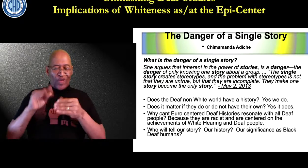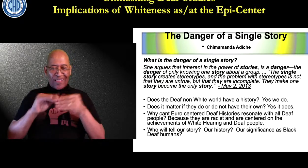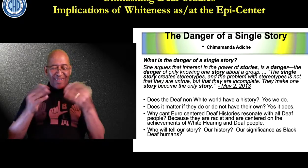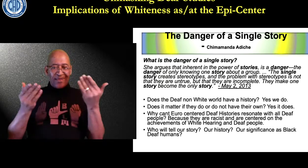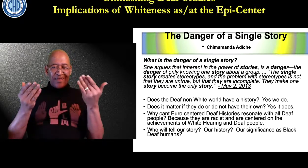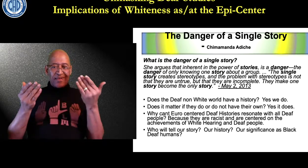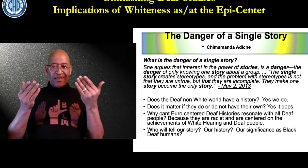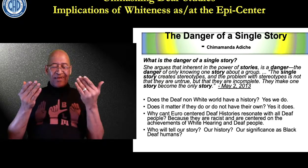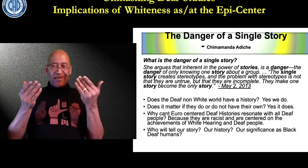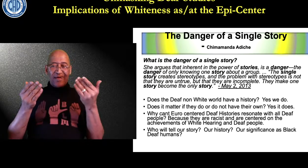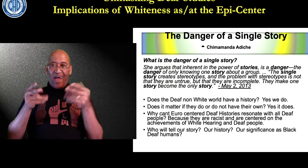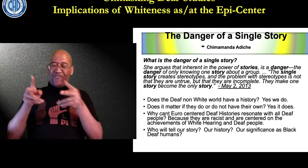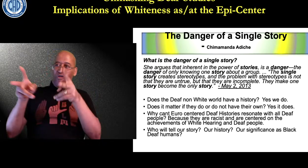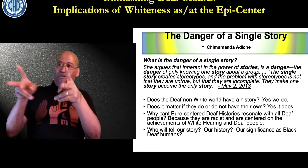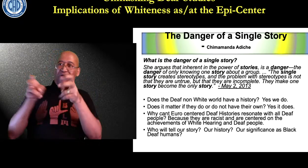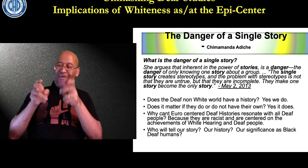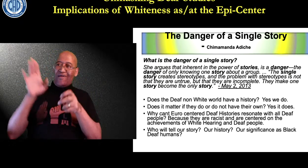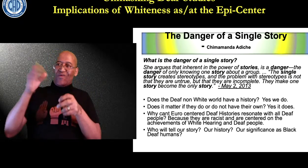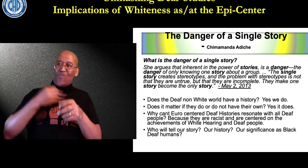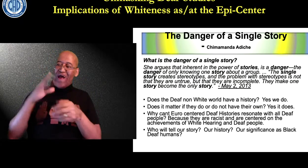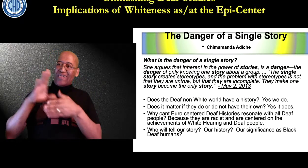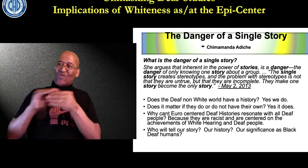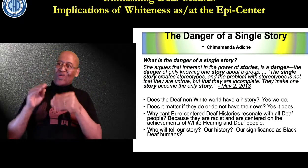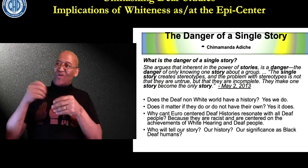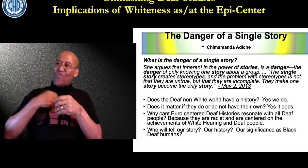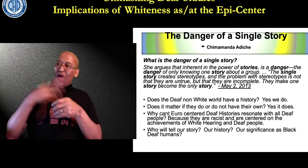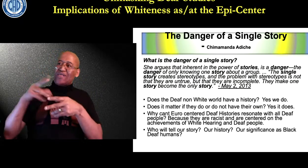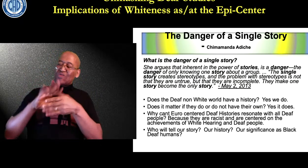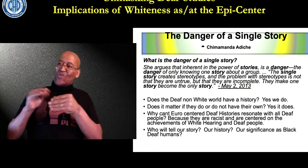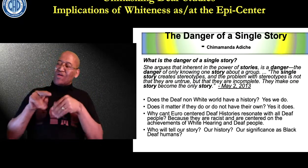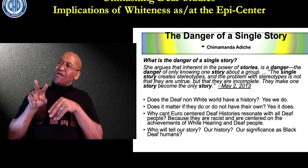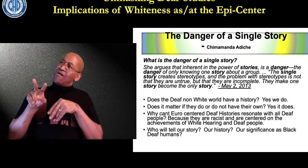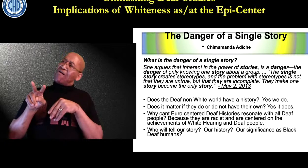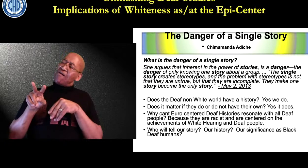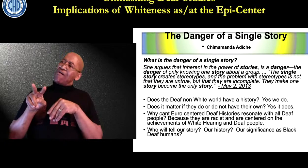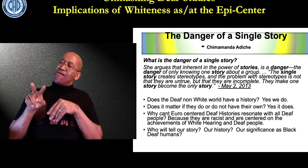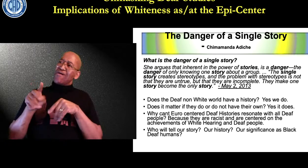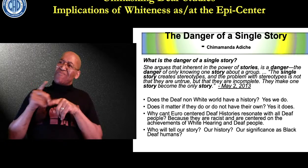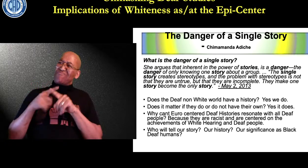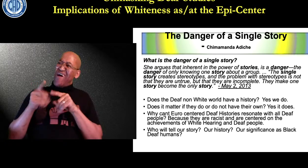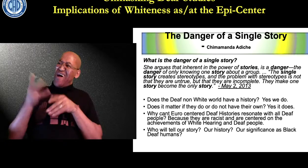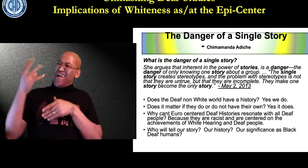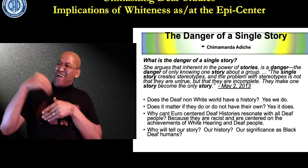build self-esteem if they don't know their history or their story?